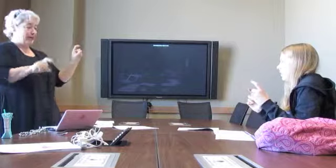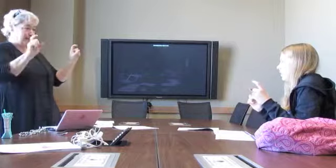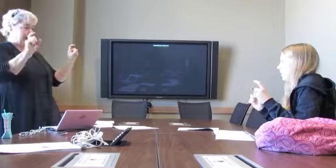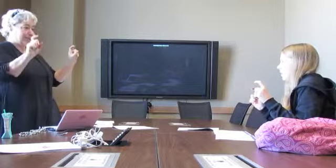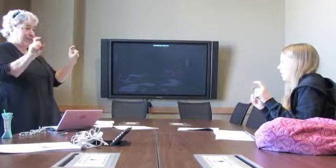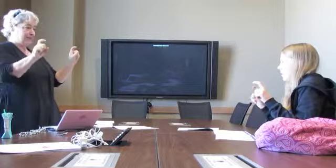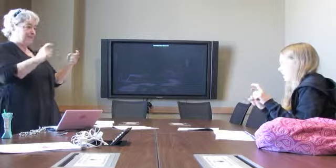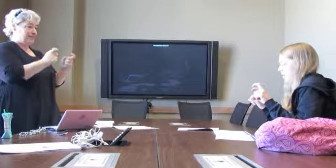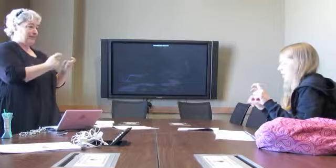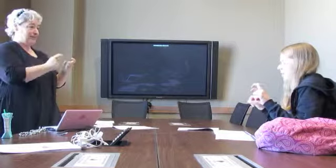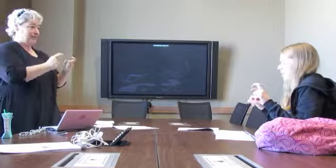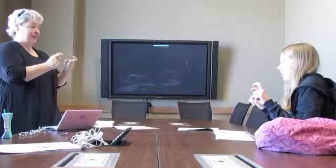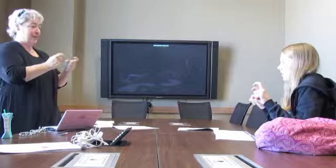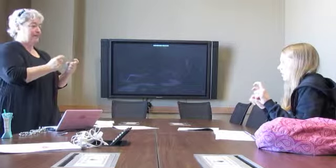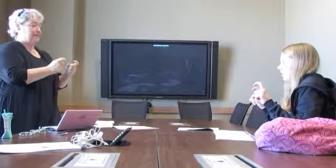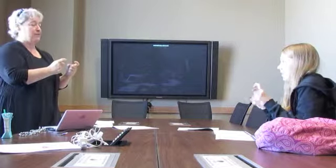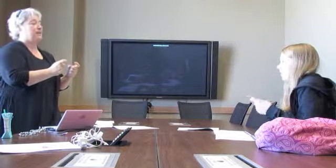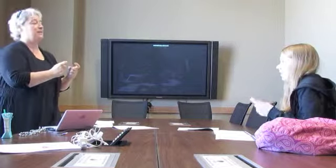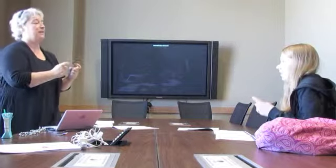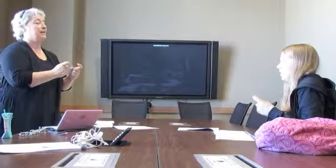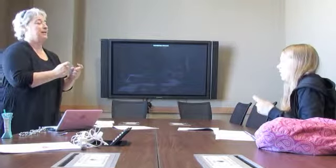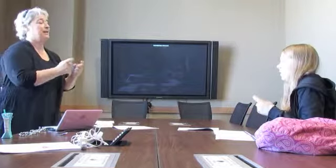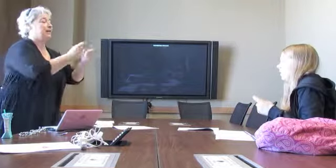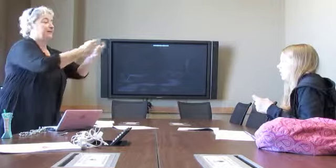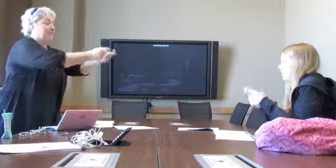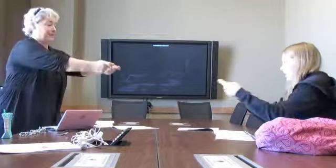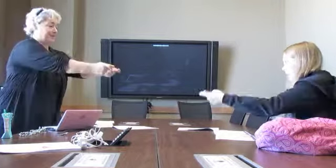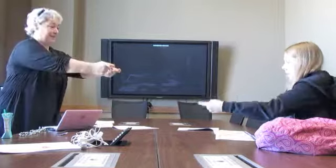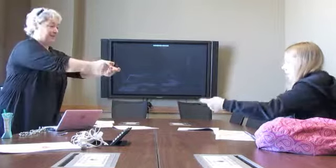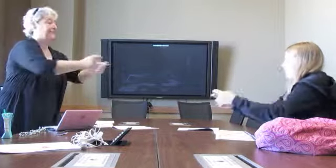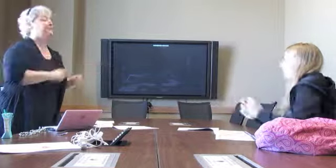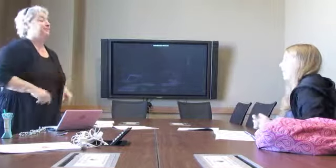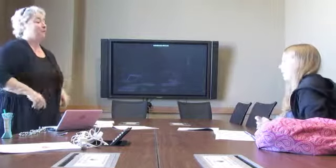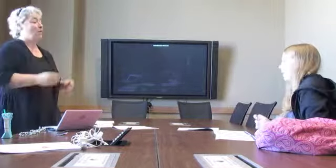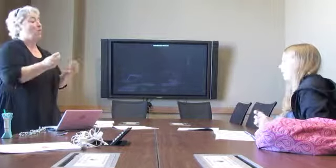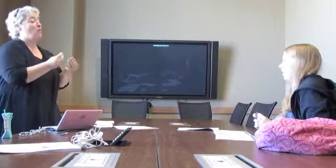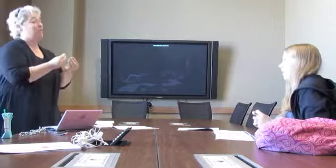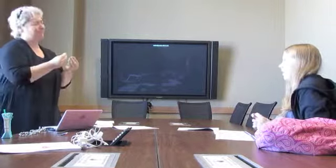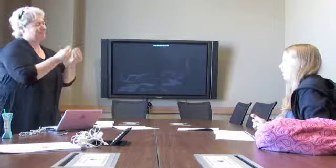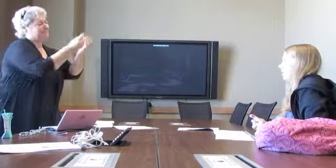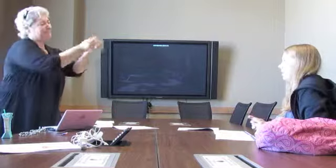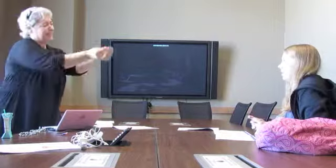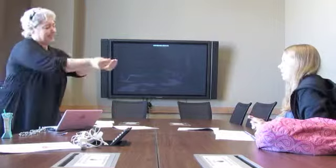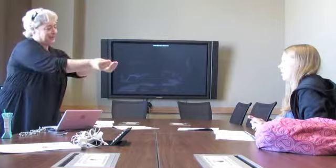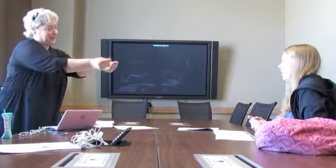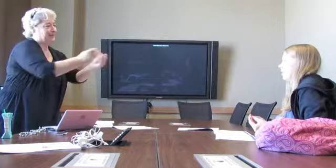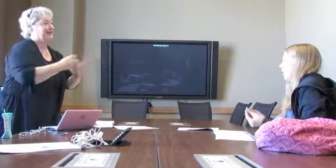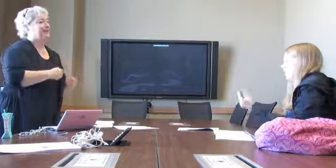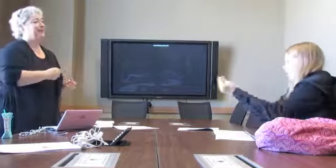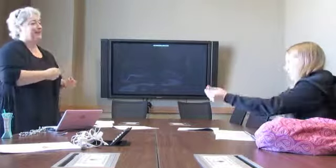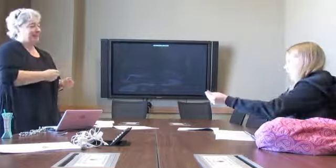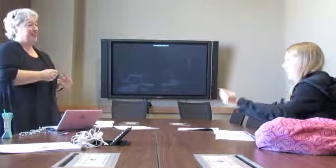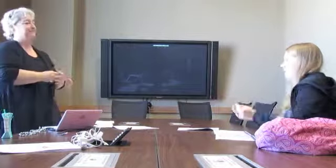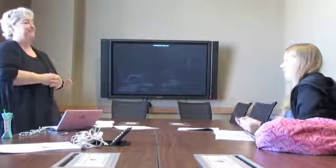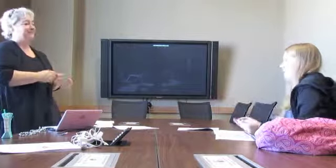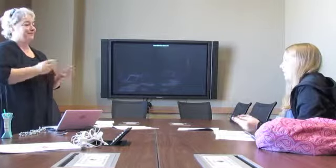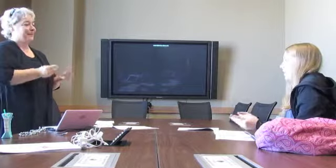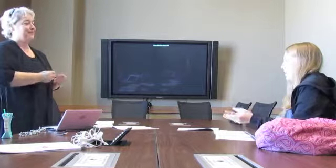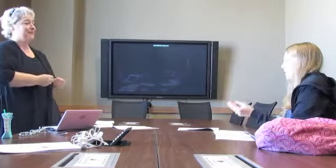Next. Okay, so it's give or give. Then how do you say